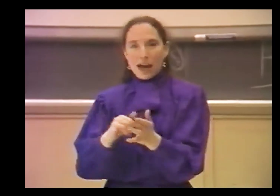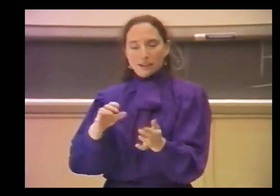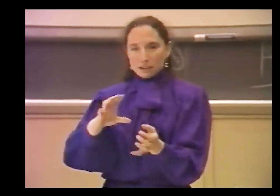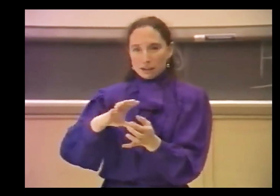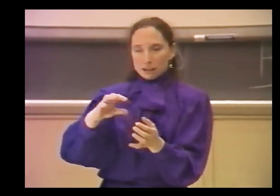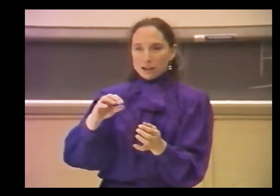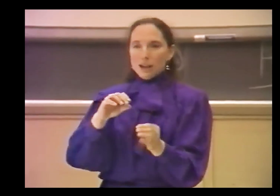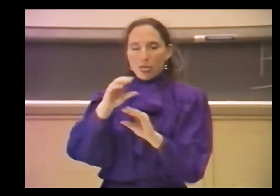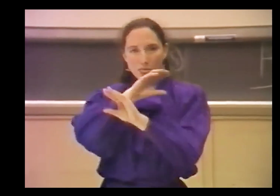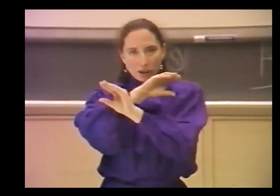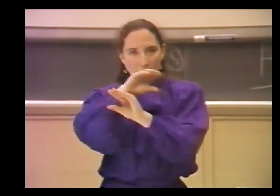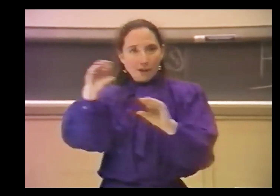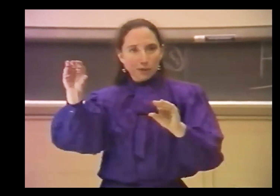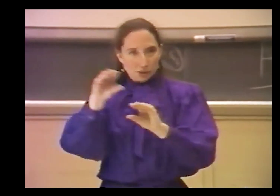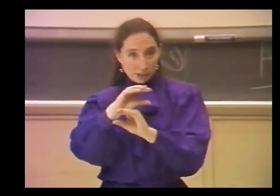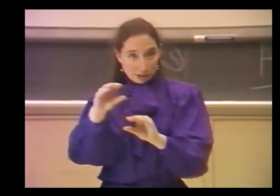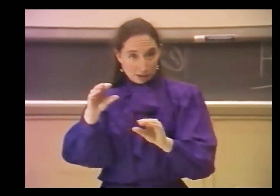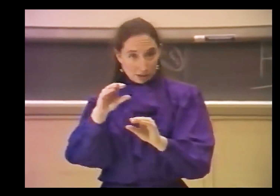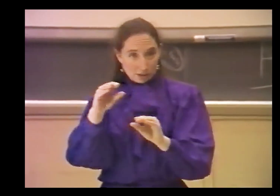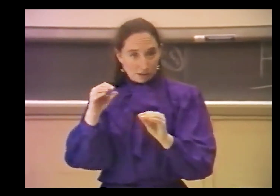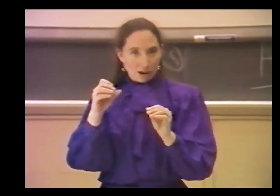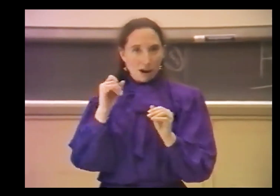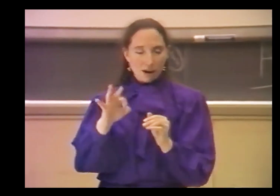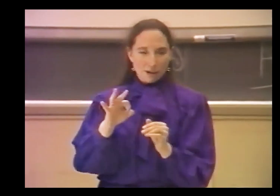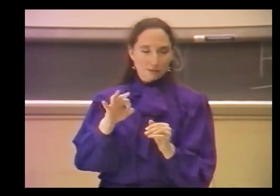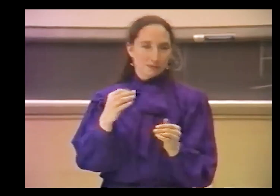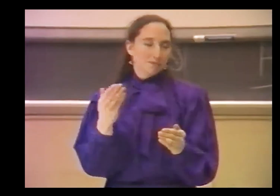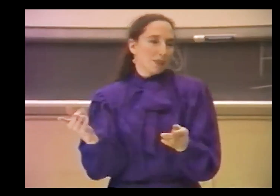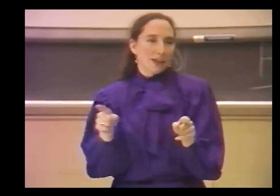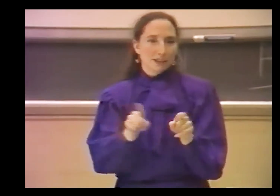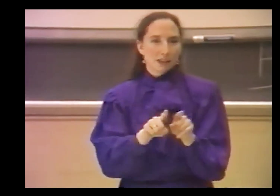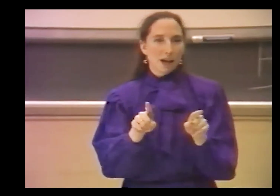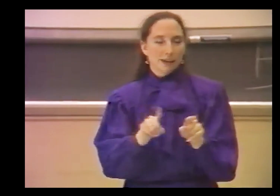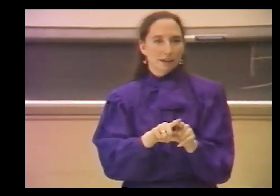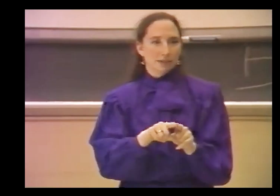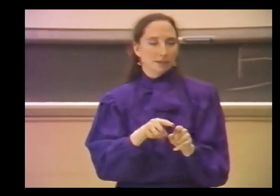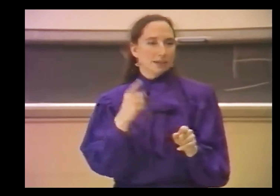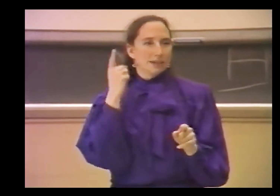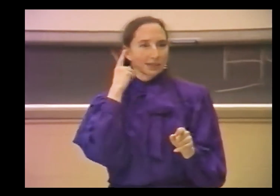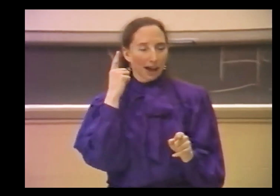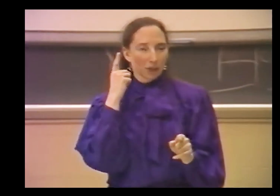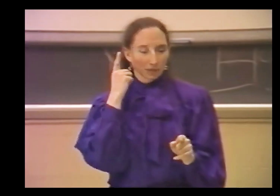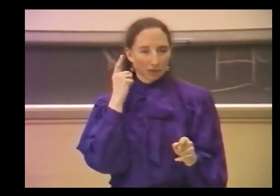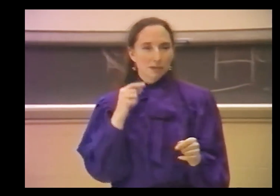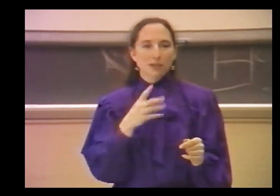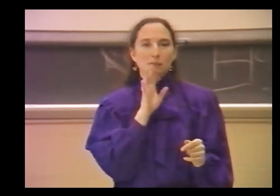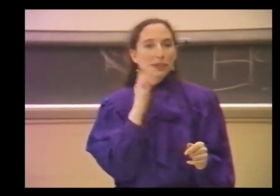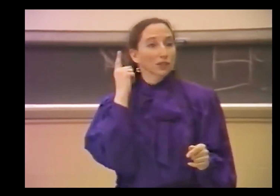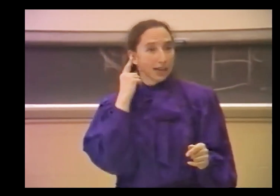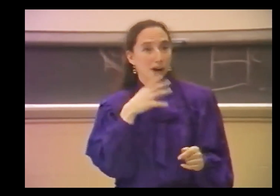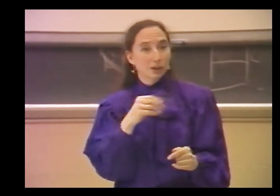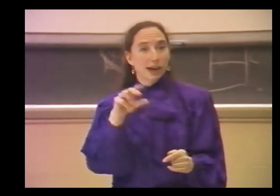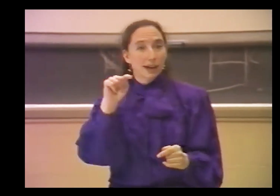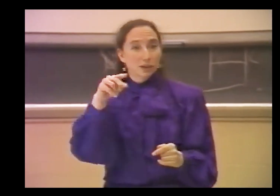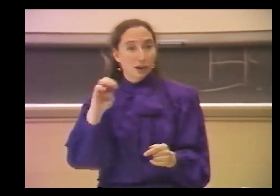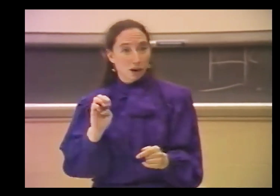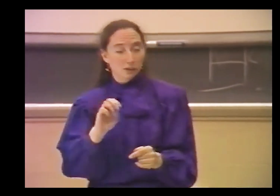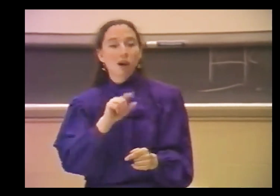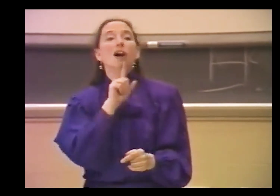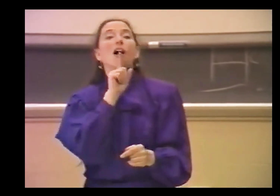that the levels of things like sound or speech sound and tone